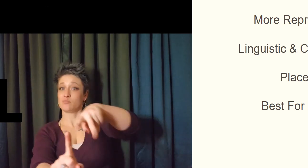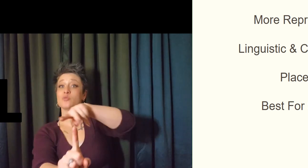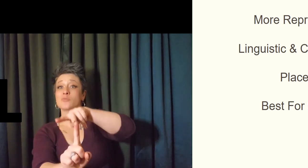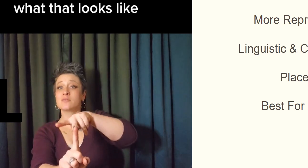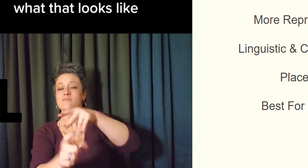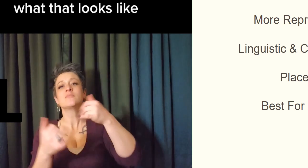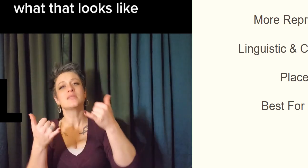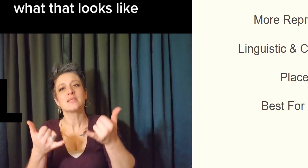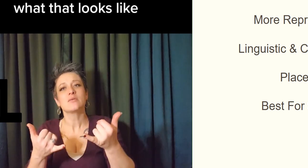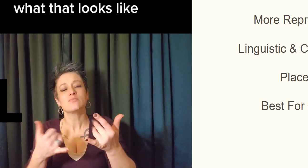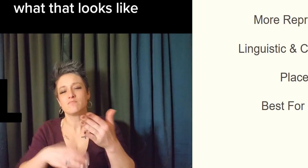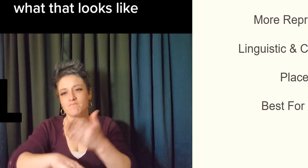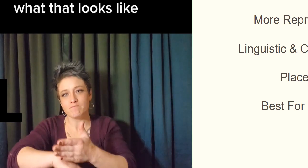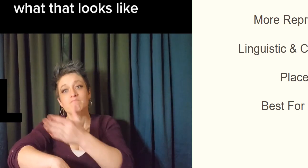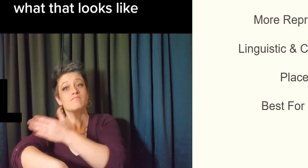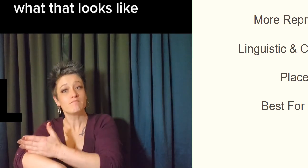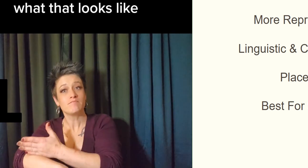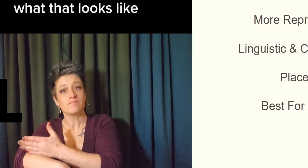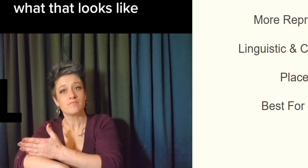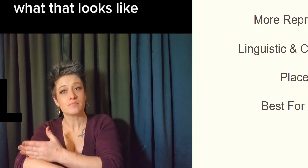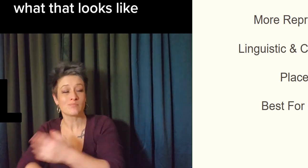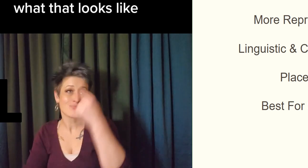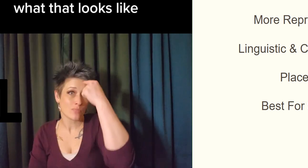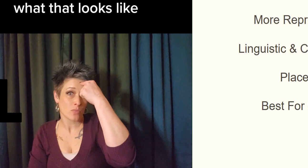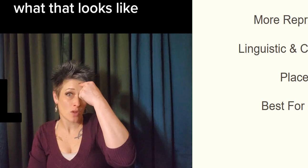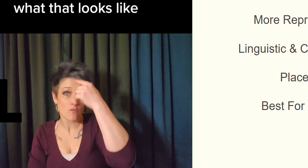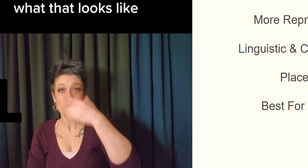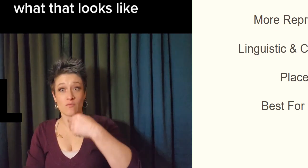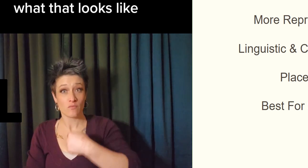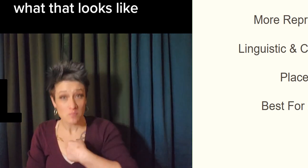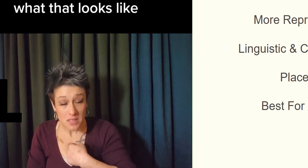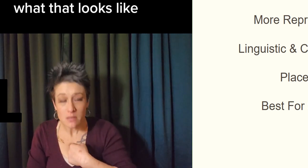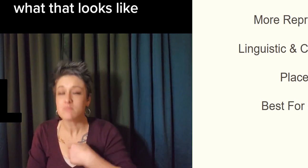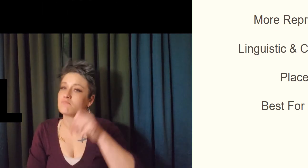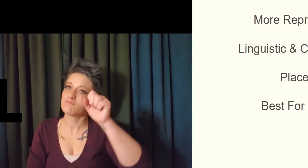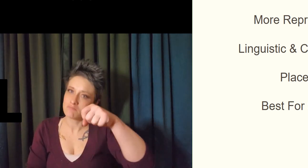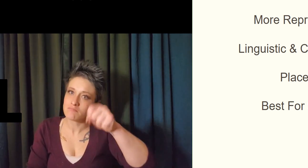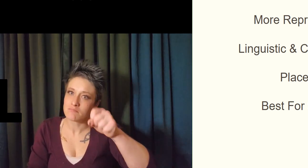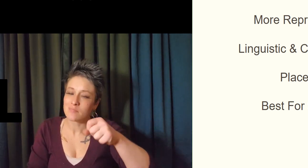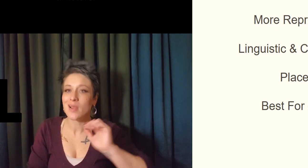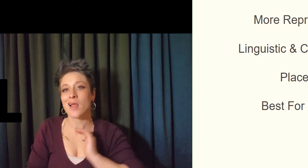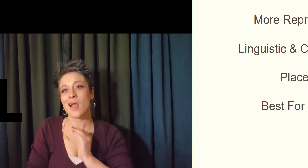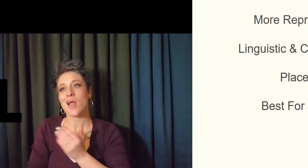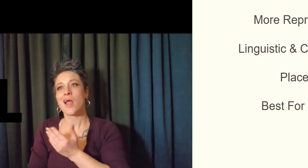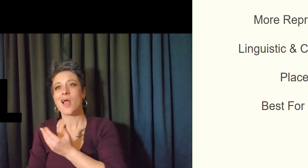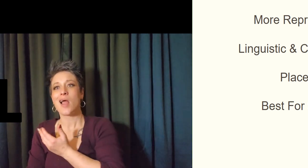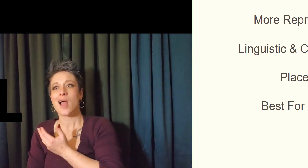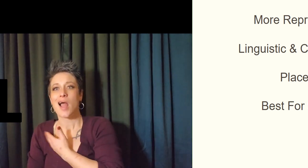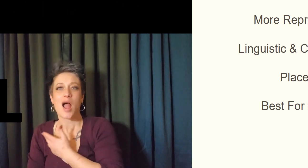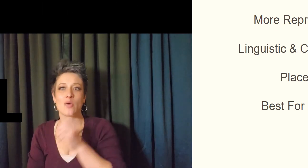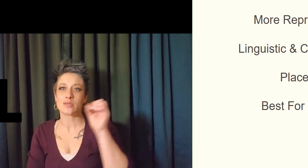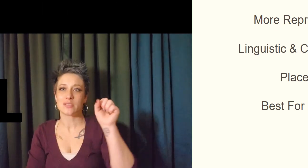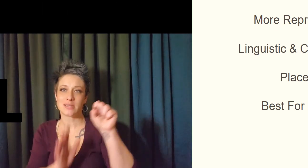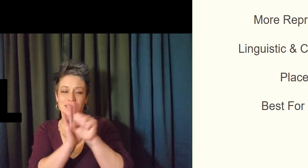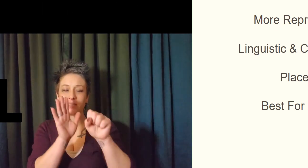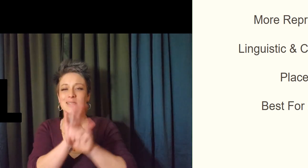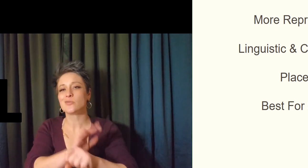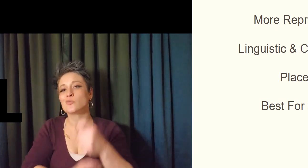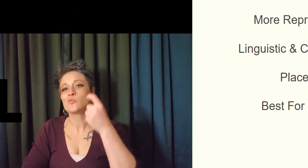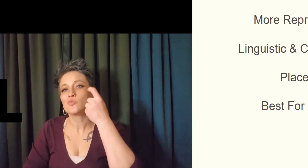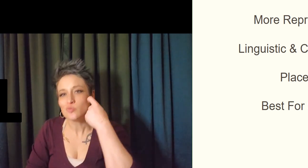work to make sure that we could change the perspective on what that looks like, and improvement's been made. For me, for